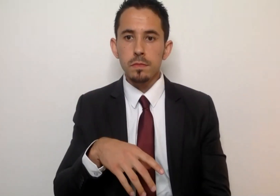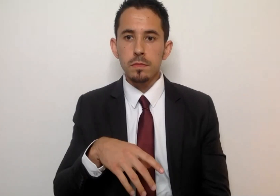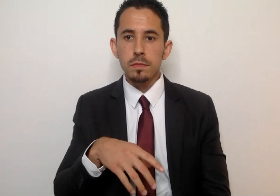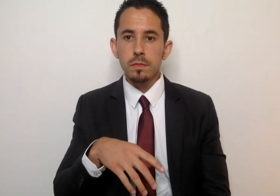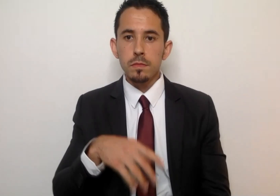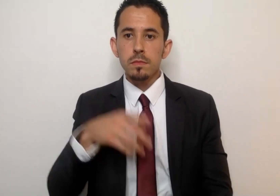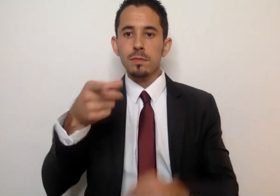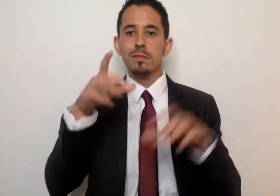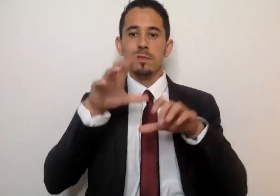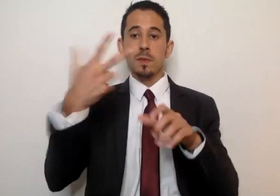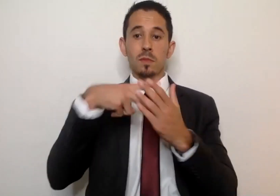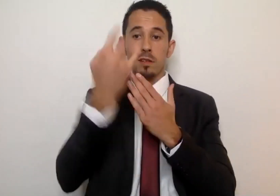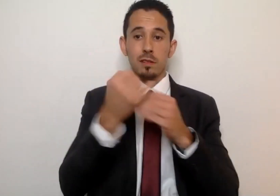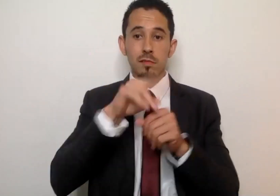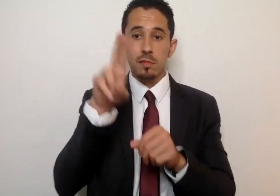This is from Zahira.